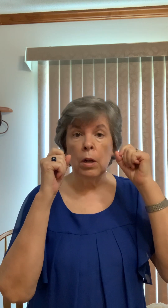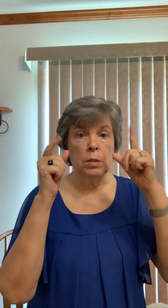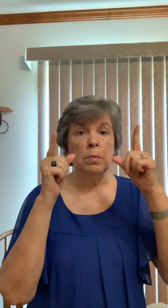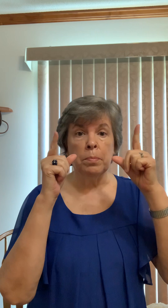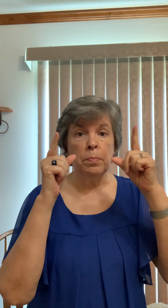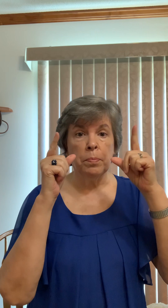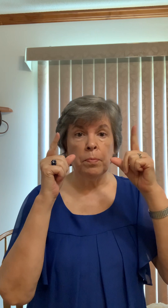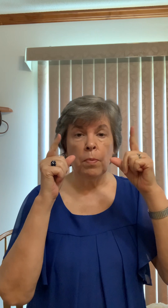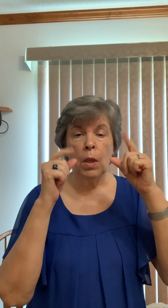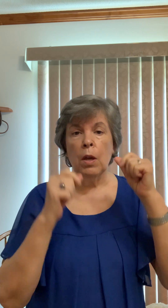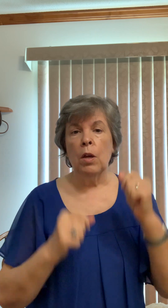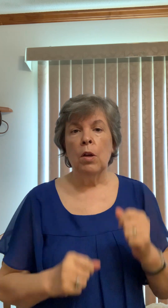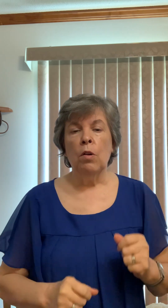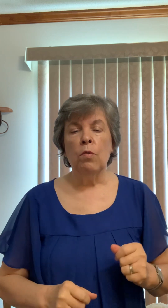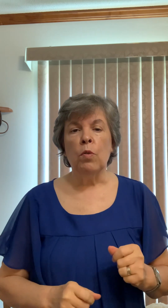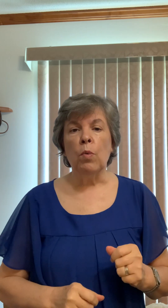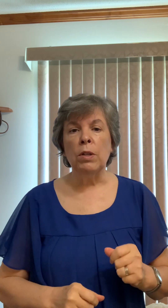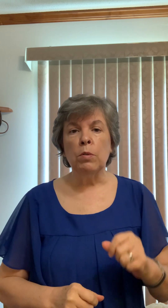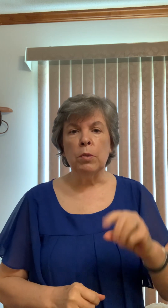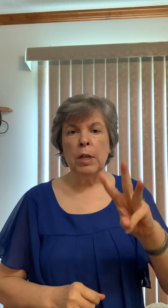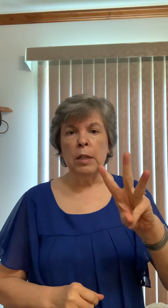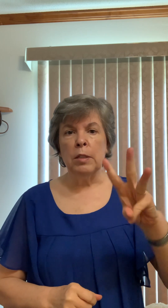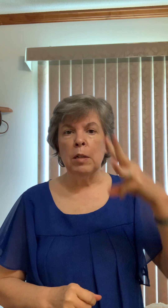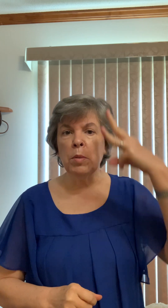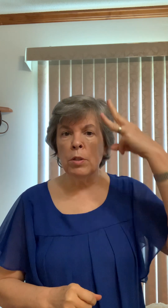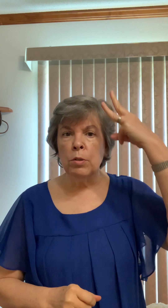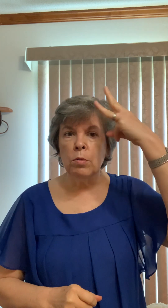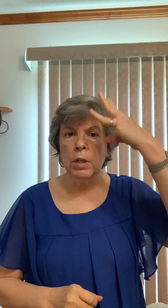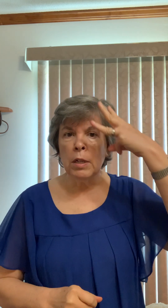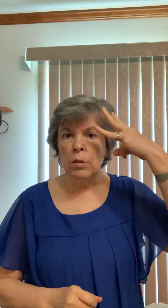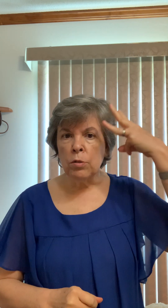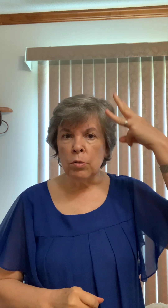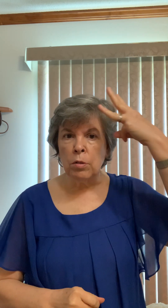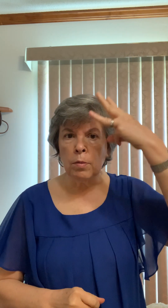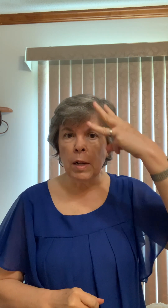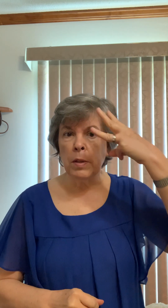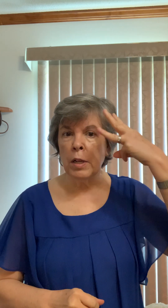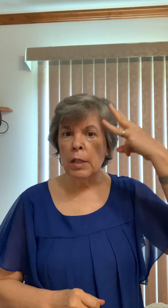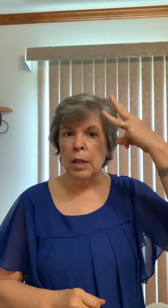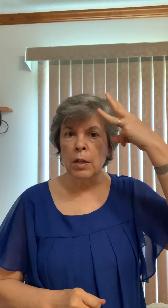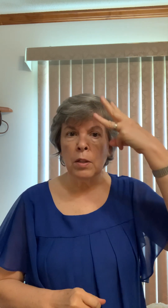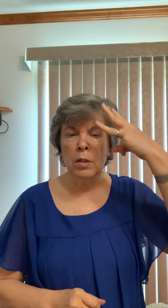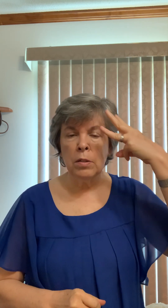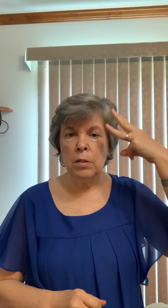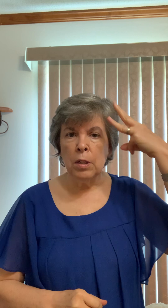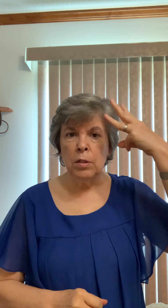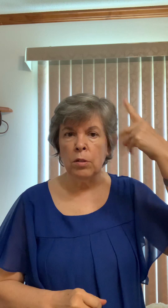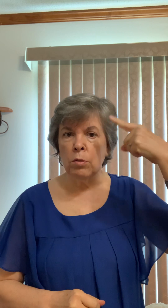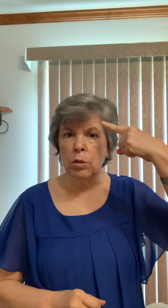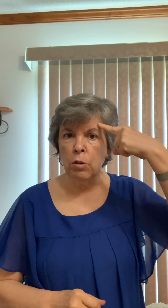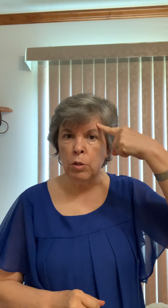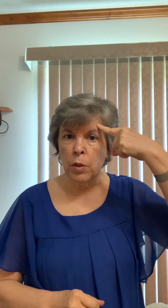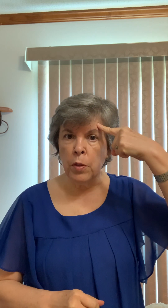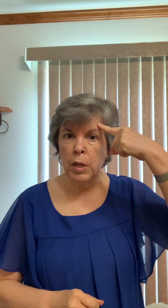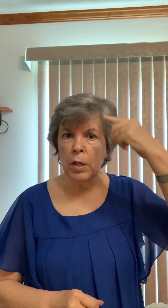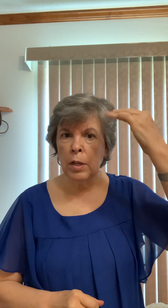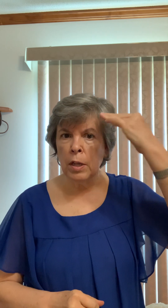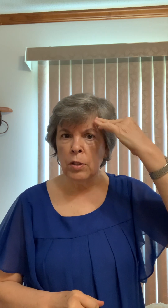awesome. For wonder, we'll take a W and circle around the head like this. So, you know, you can think and